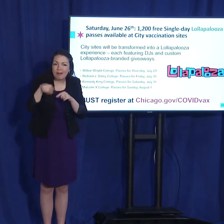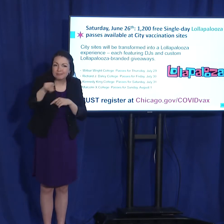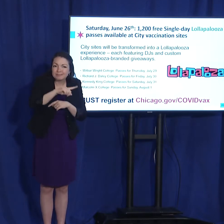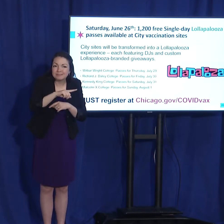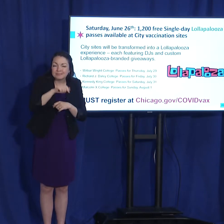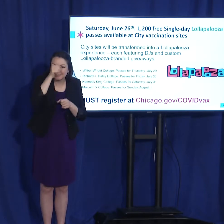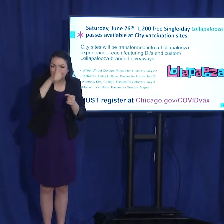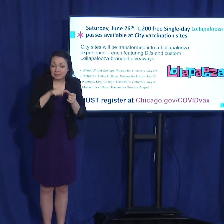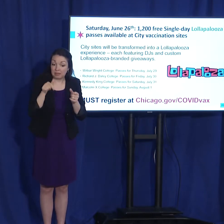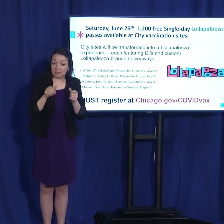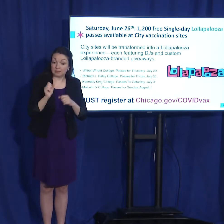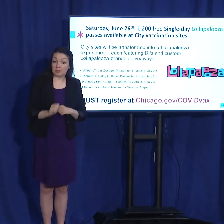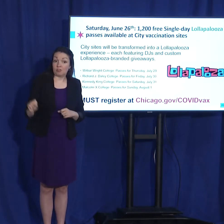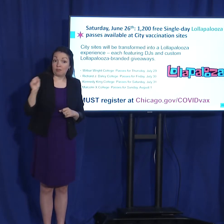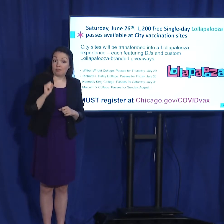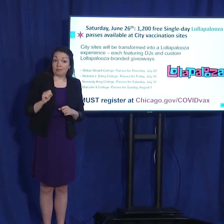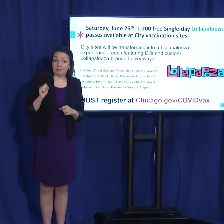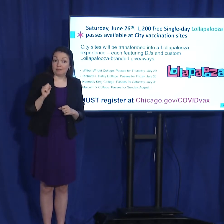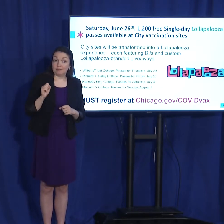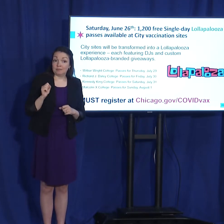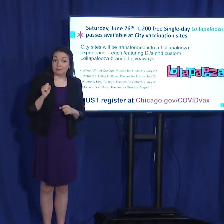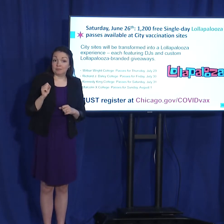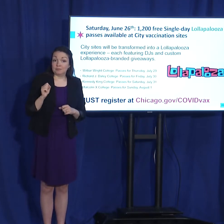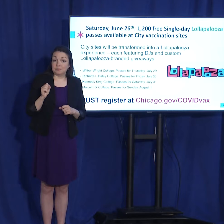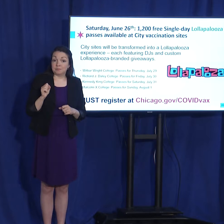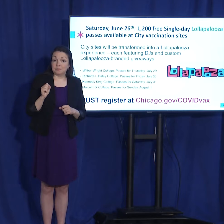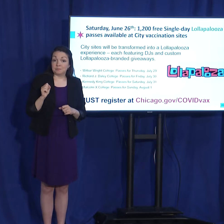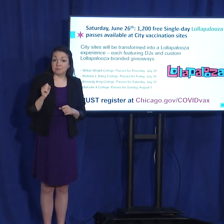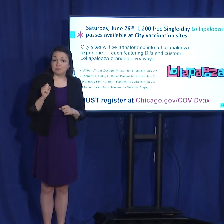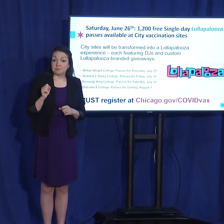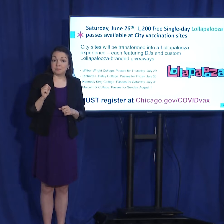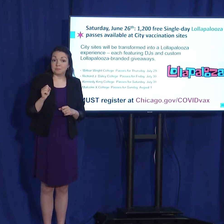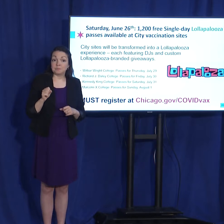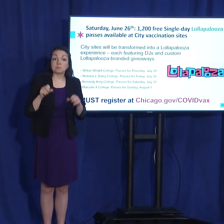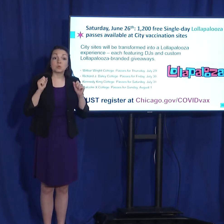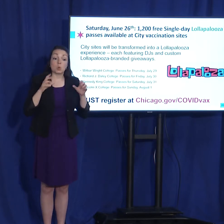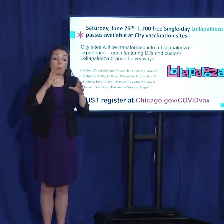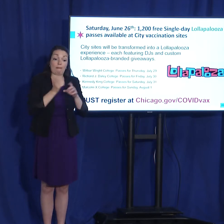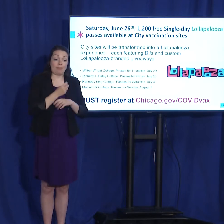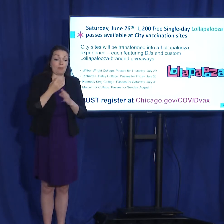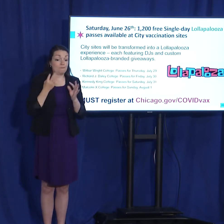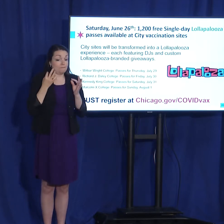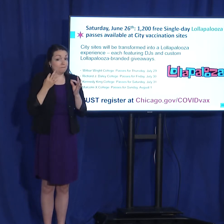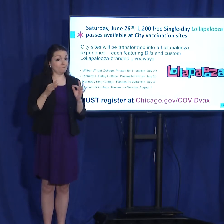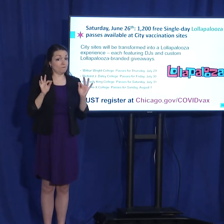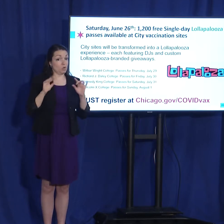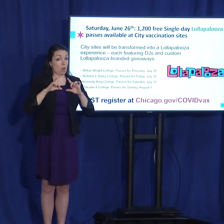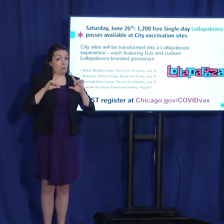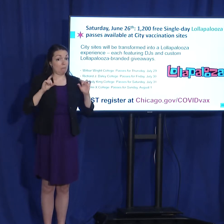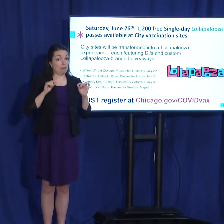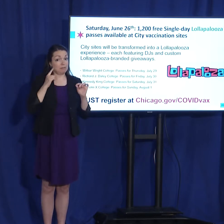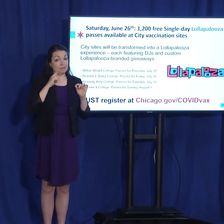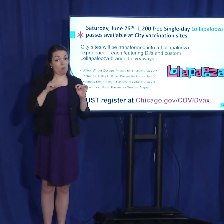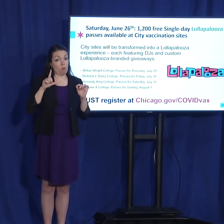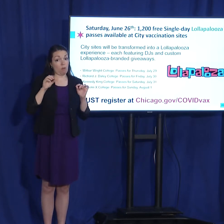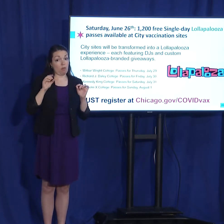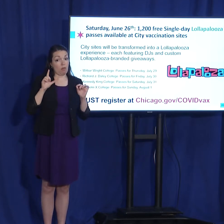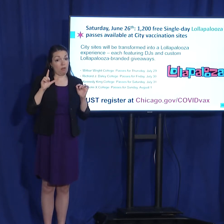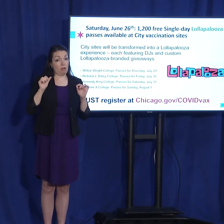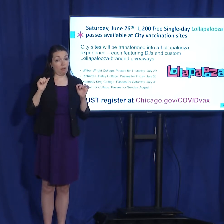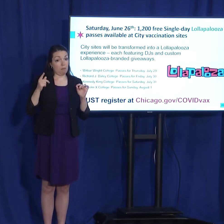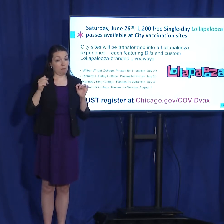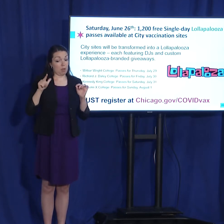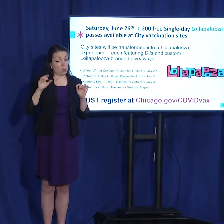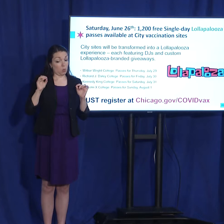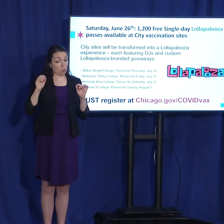this Saturday is the day that you can get a free Lollapalooza pass for getting vaccinated.